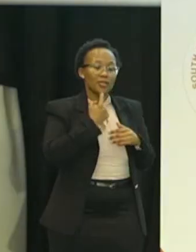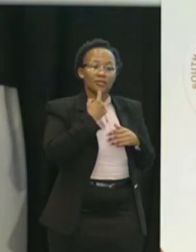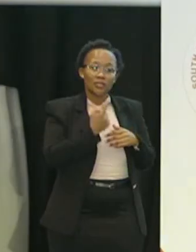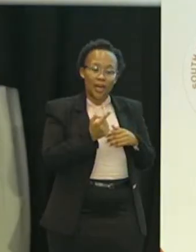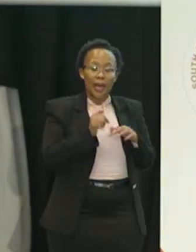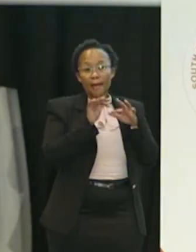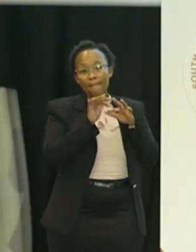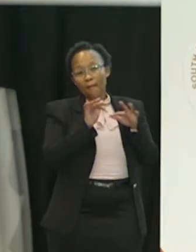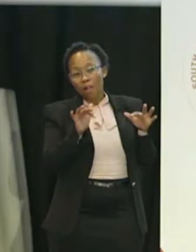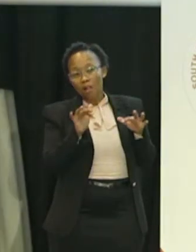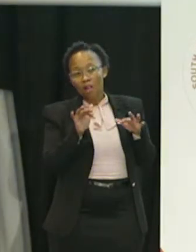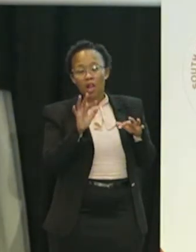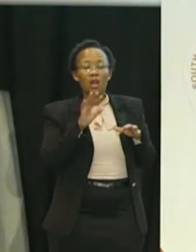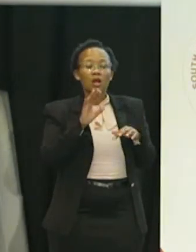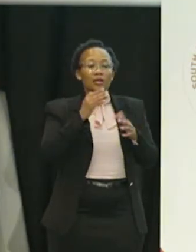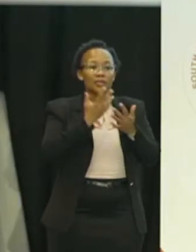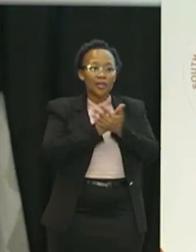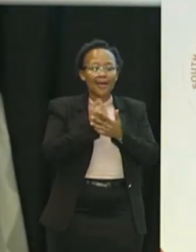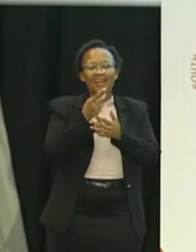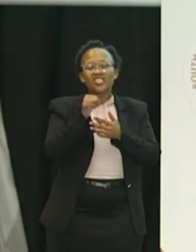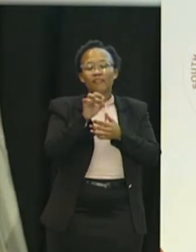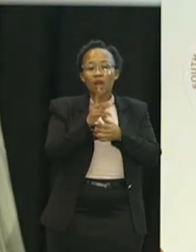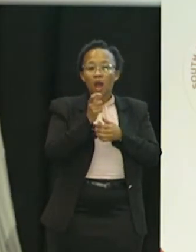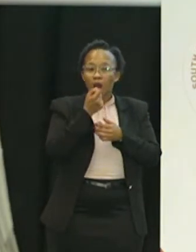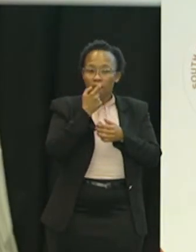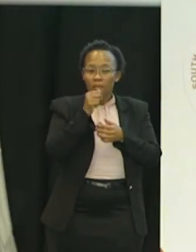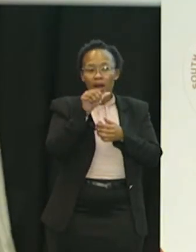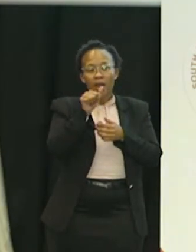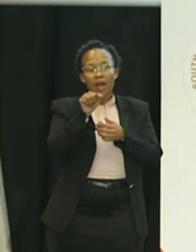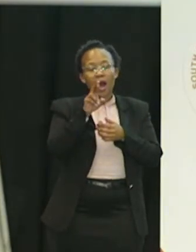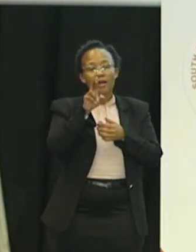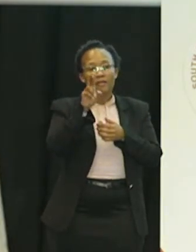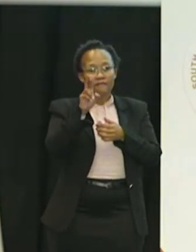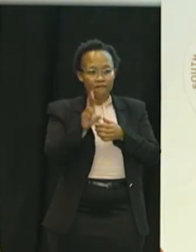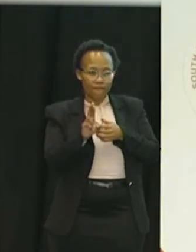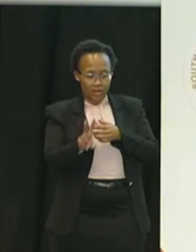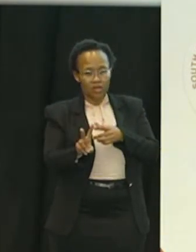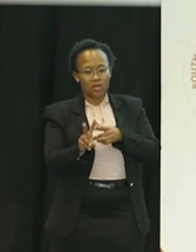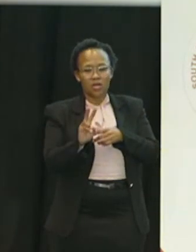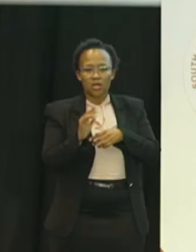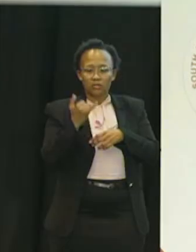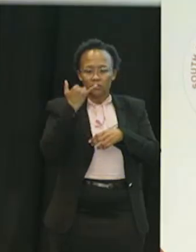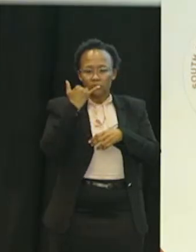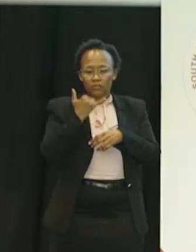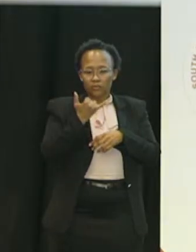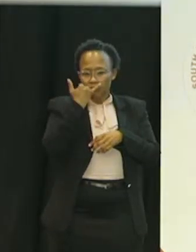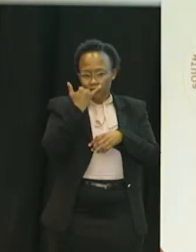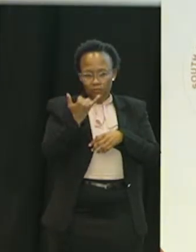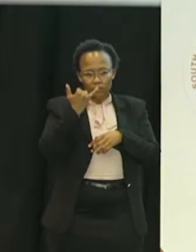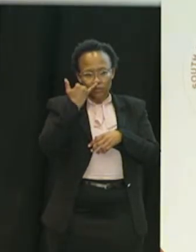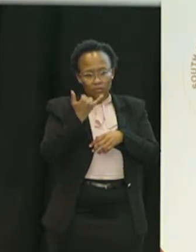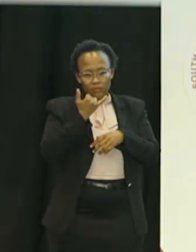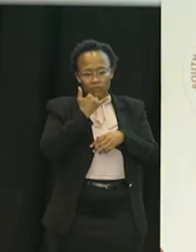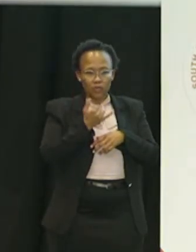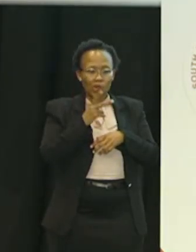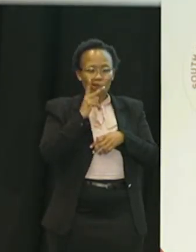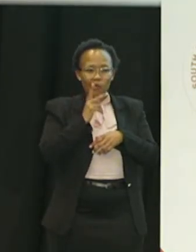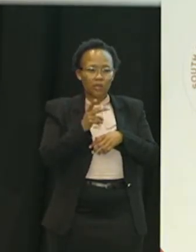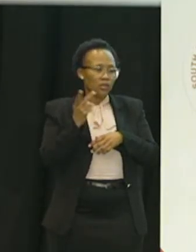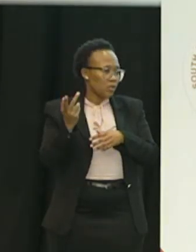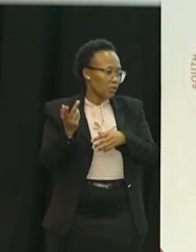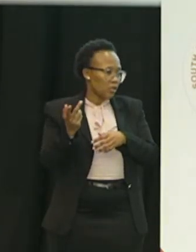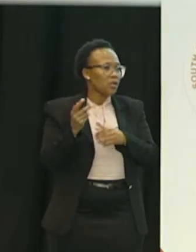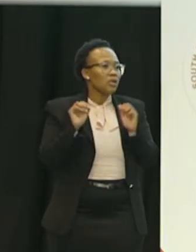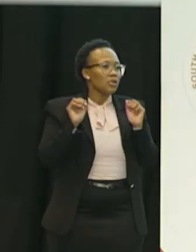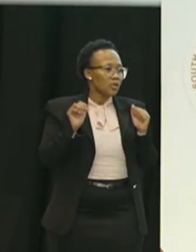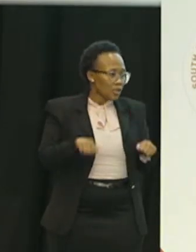ARVs. I know this might be a bit controversial, but I would always say even if someone smokes it, you're still getting